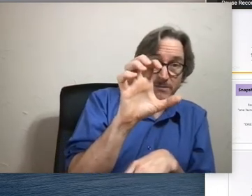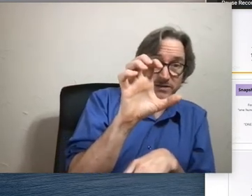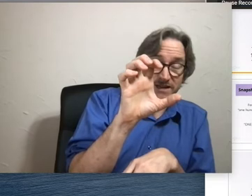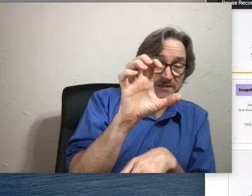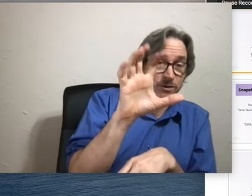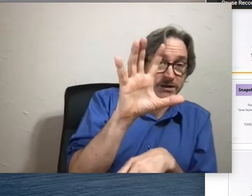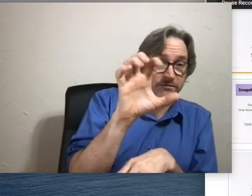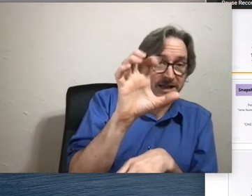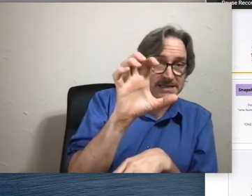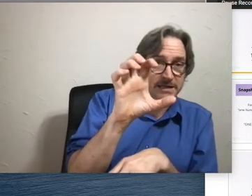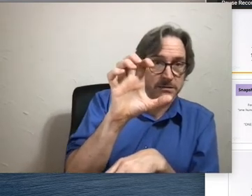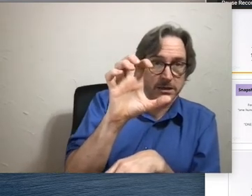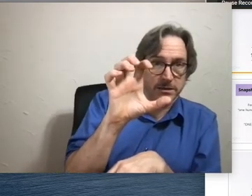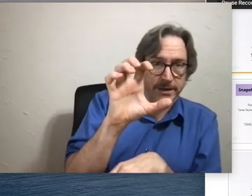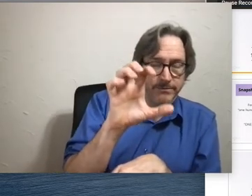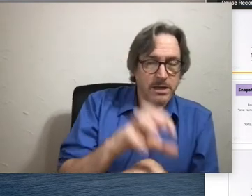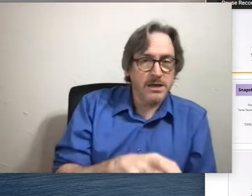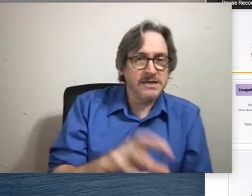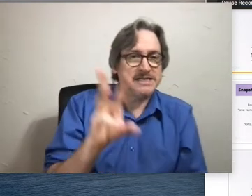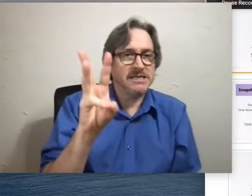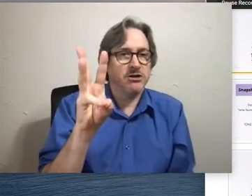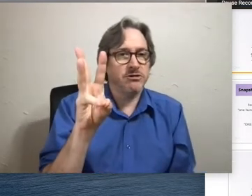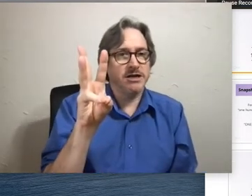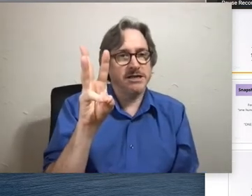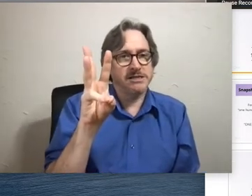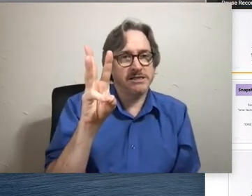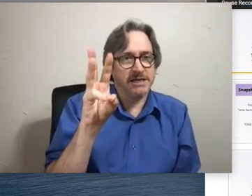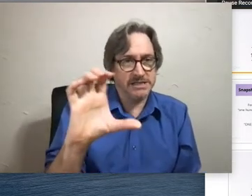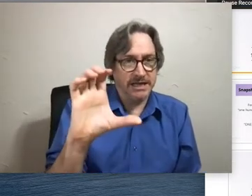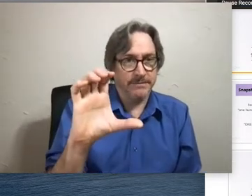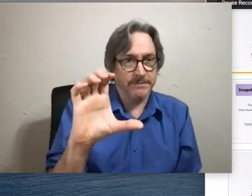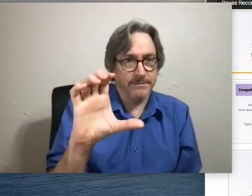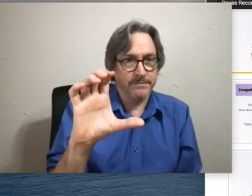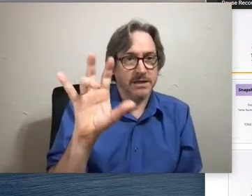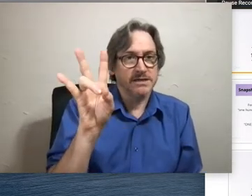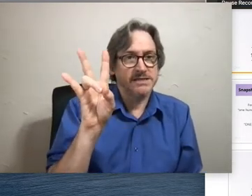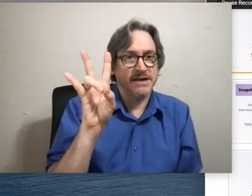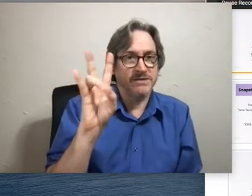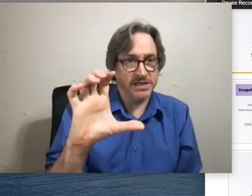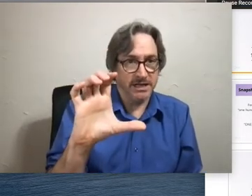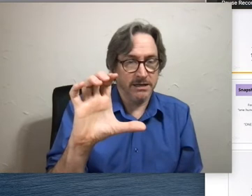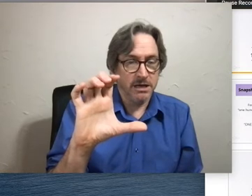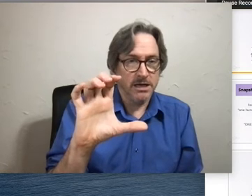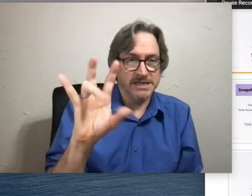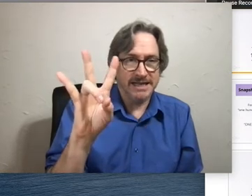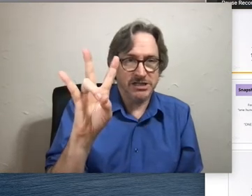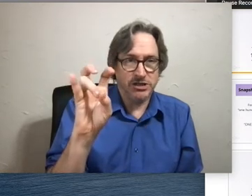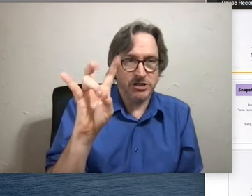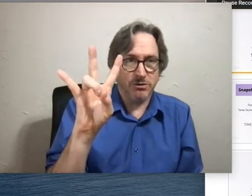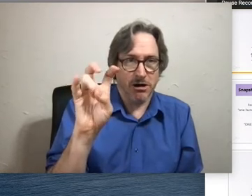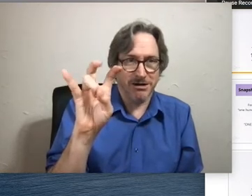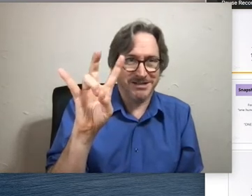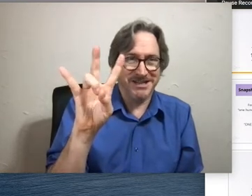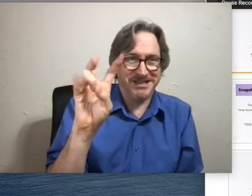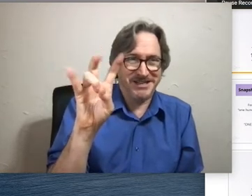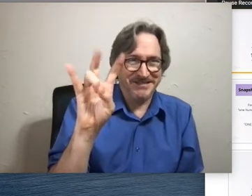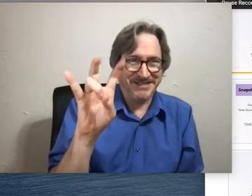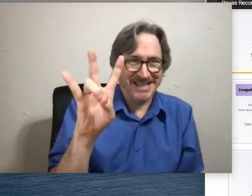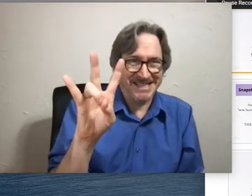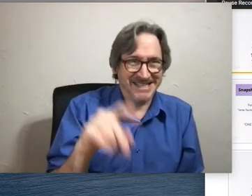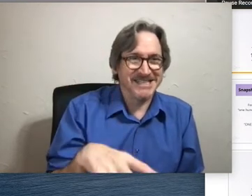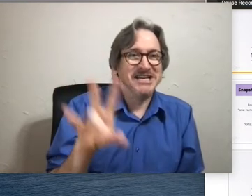Five up to 5, we can flex it a little bit. 600, it's 6C, 7C, because it's too hard